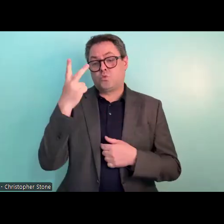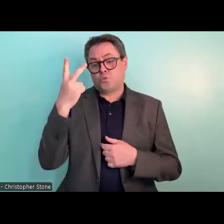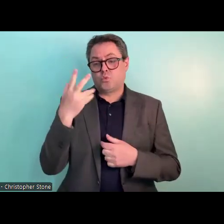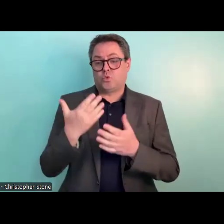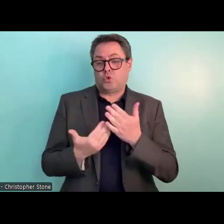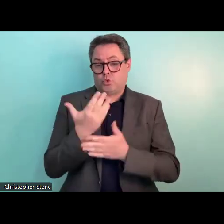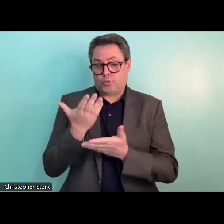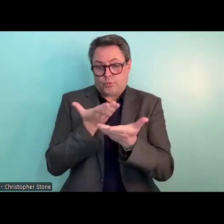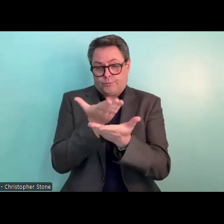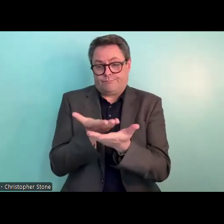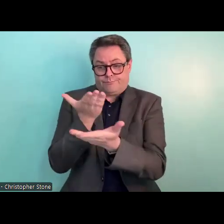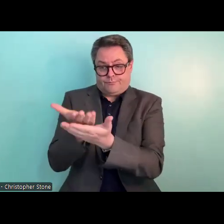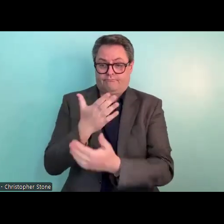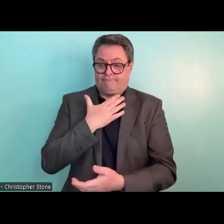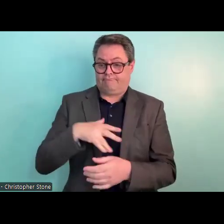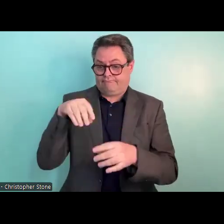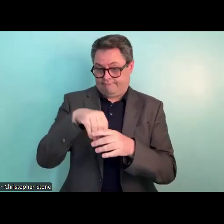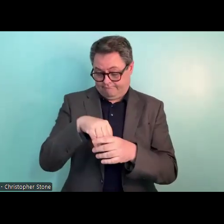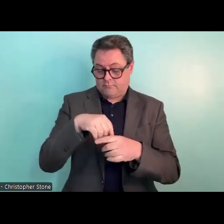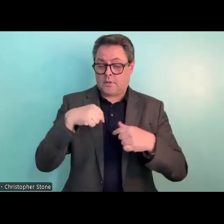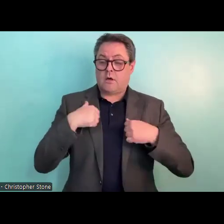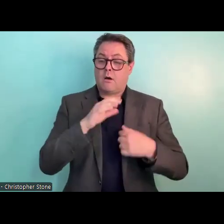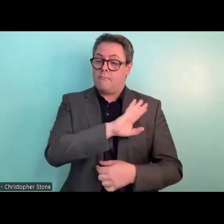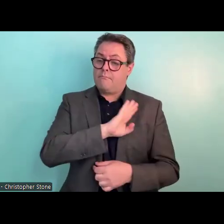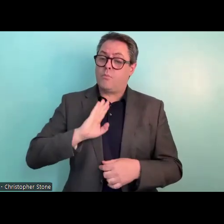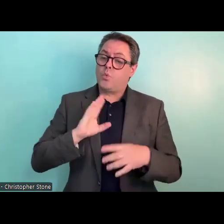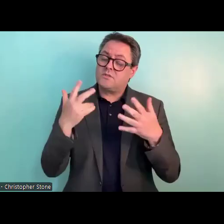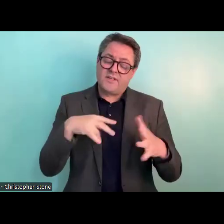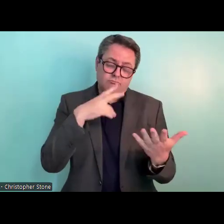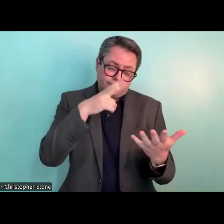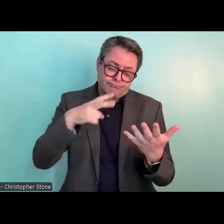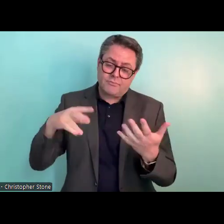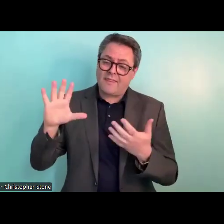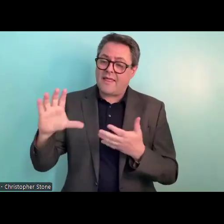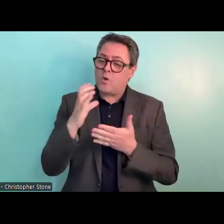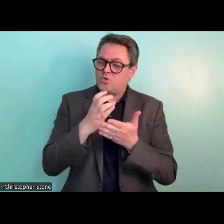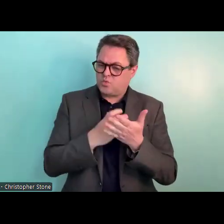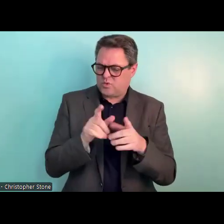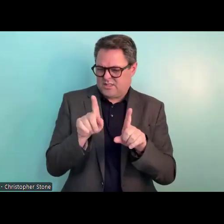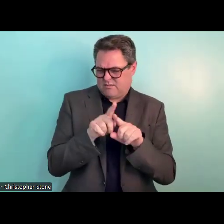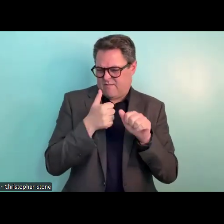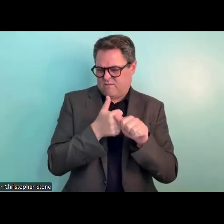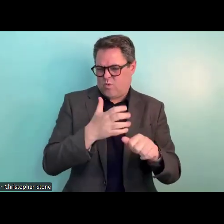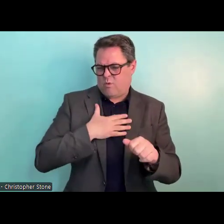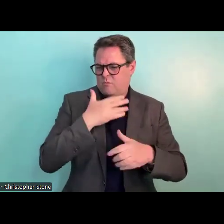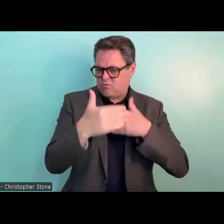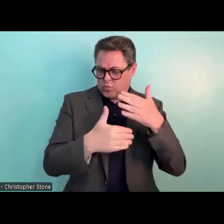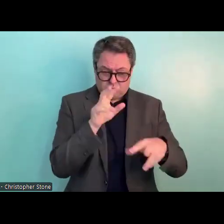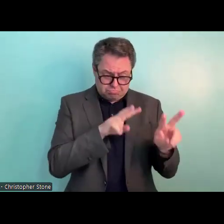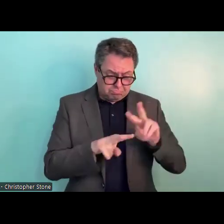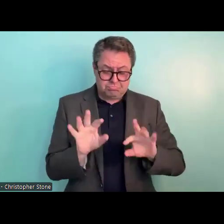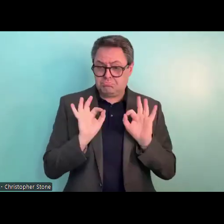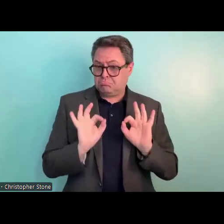you. We have 2 new applications for national members. The boards have looked through